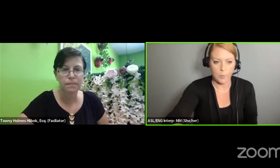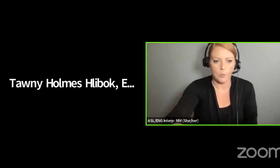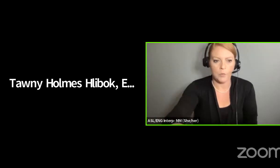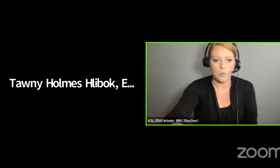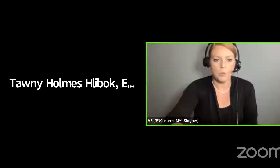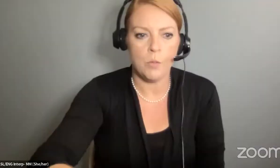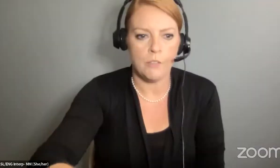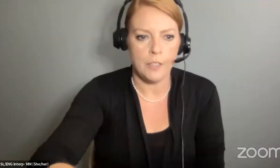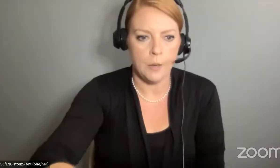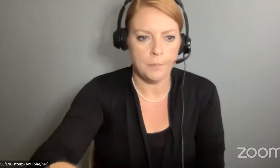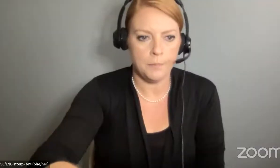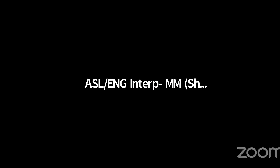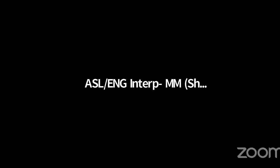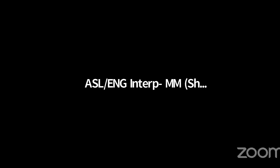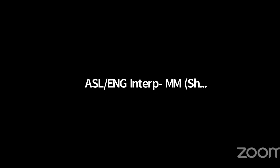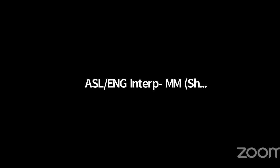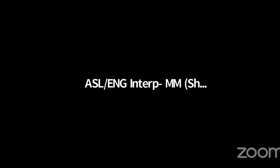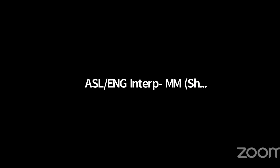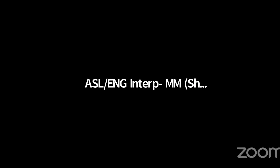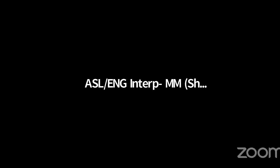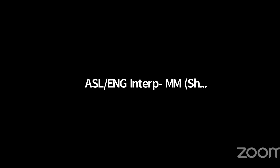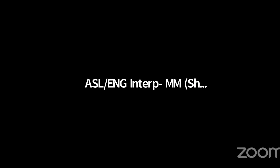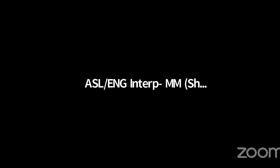Okay, we will remove our video.